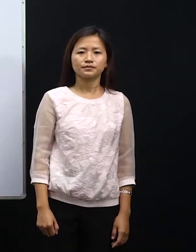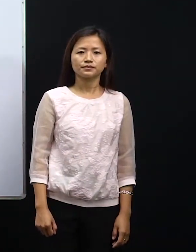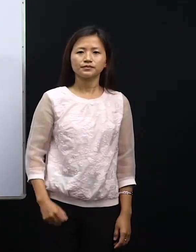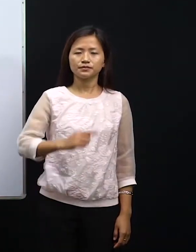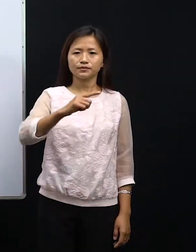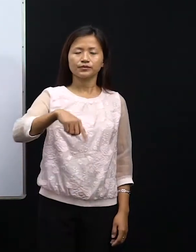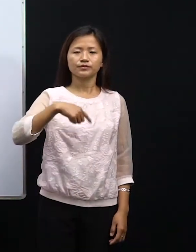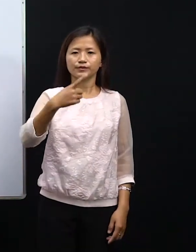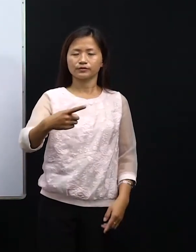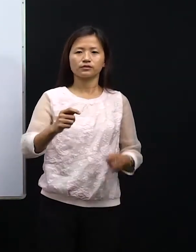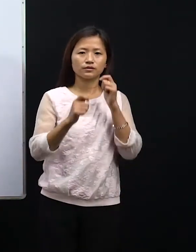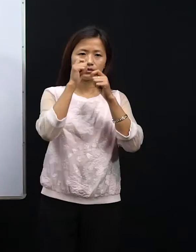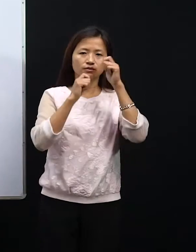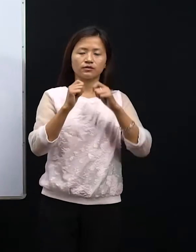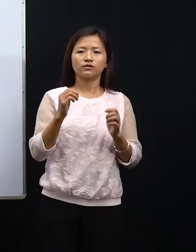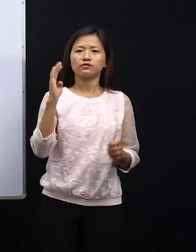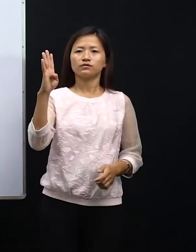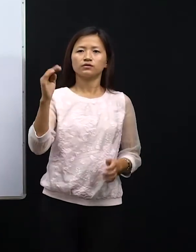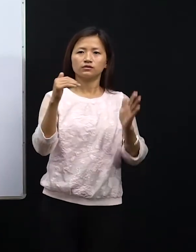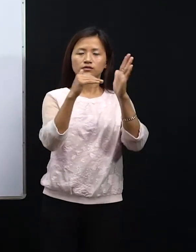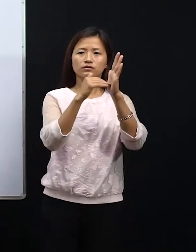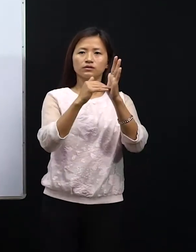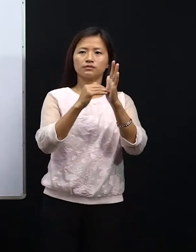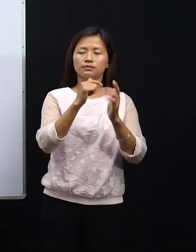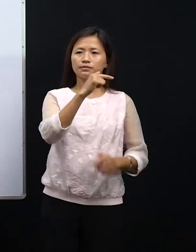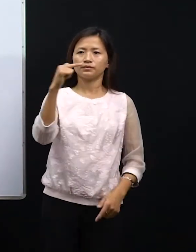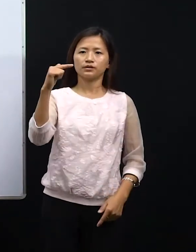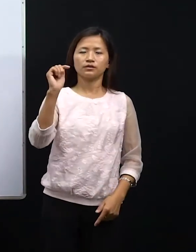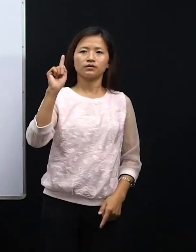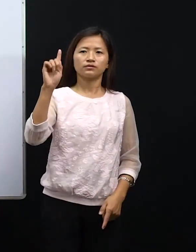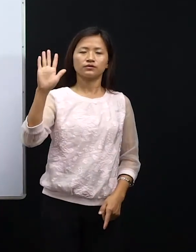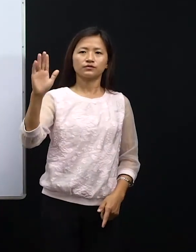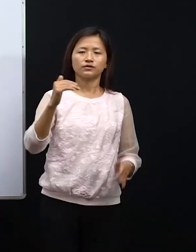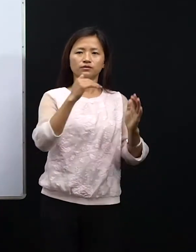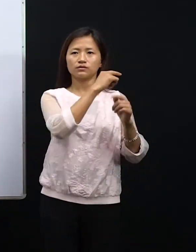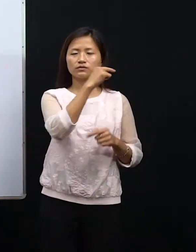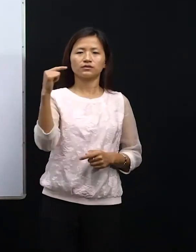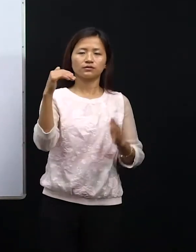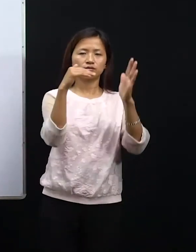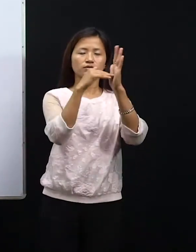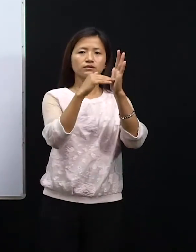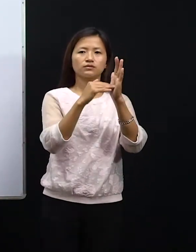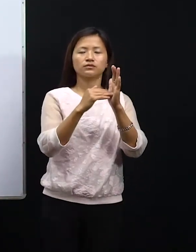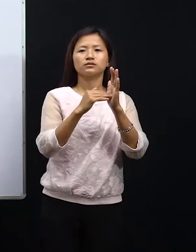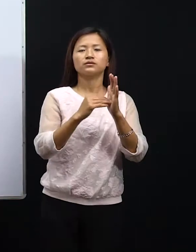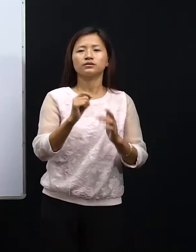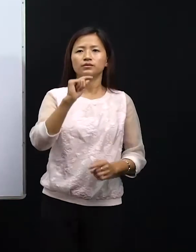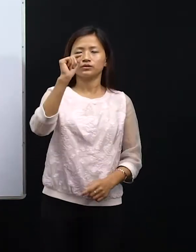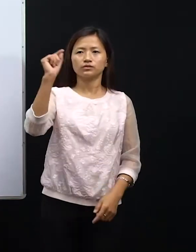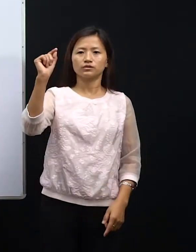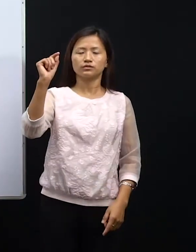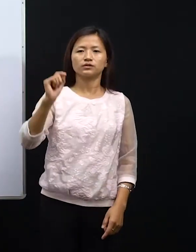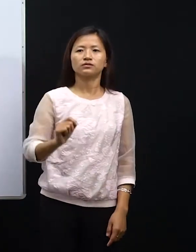The next expression is 4z minus 15z to the power 2. two terms.